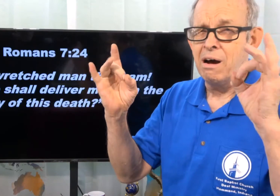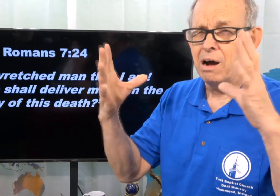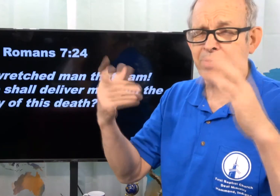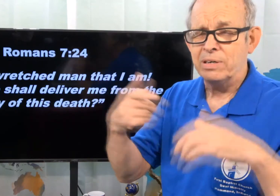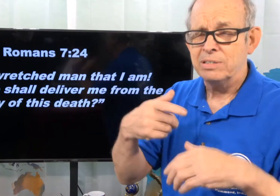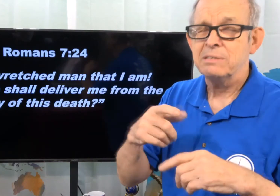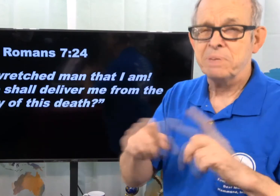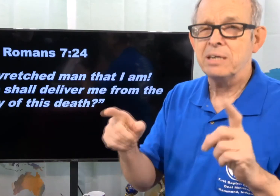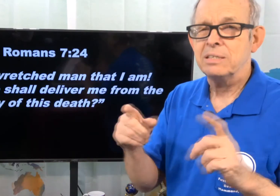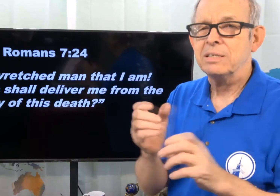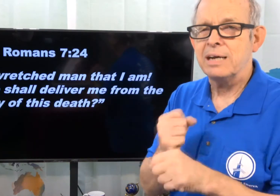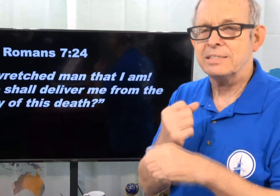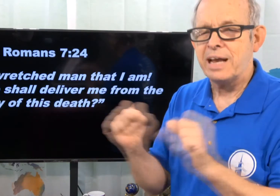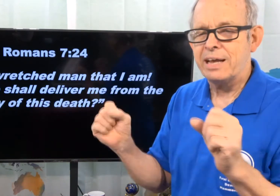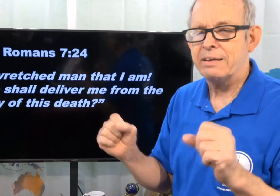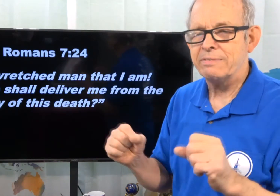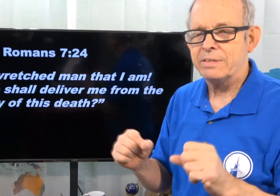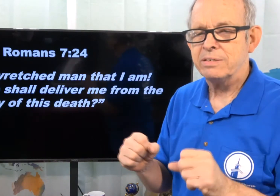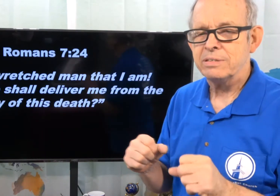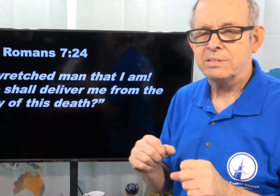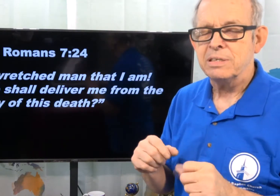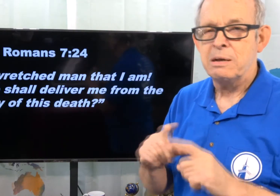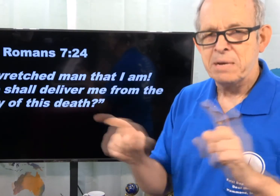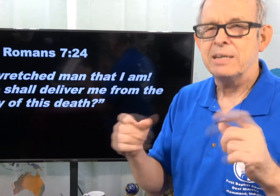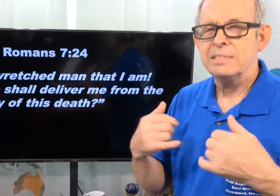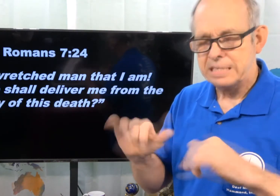Harper, but get saved. But share.